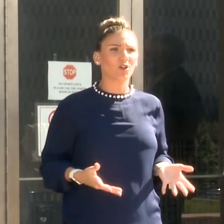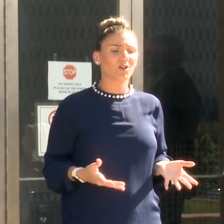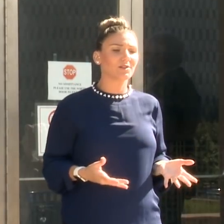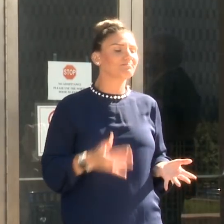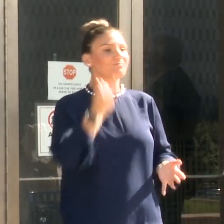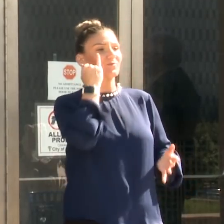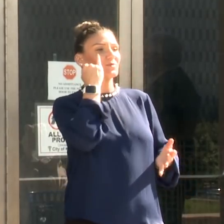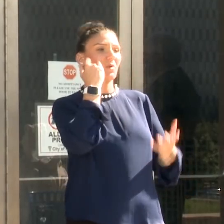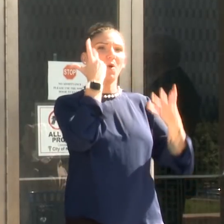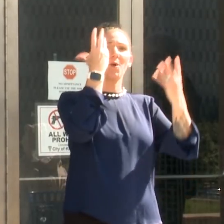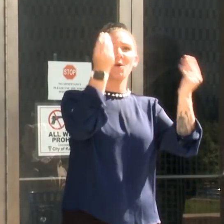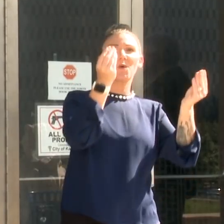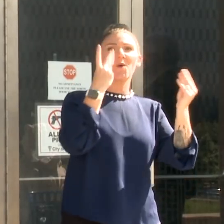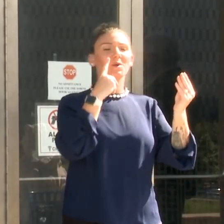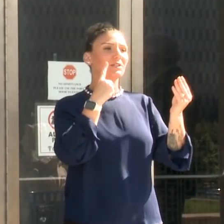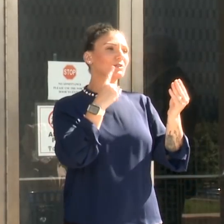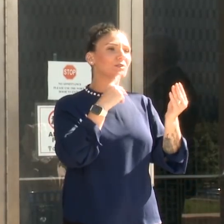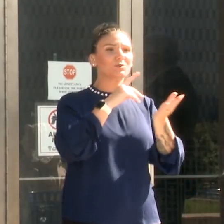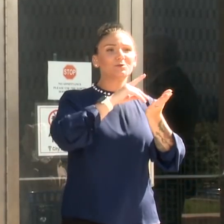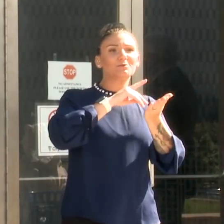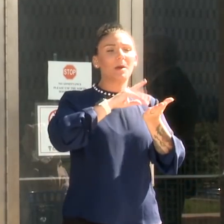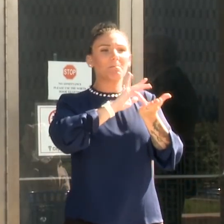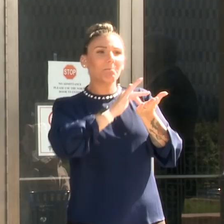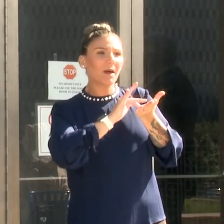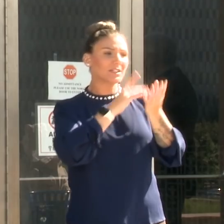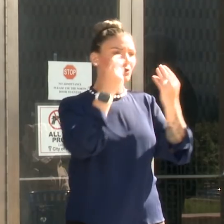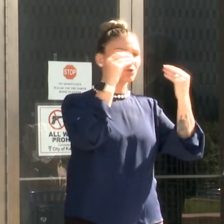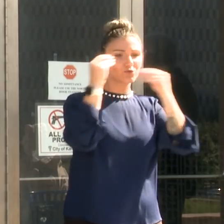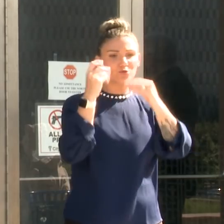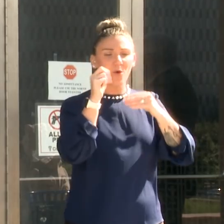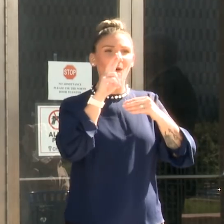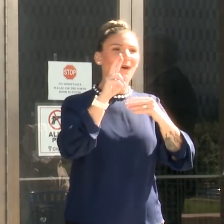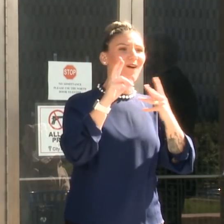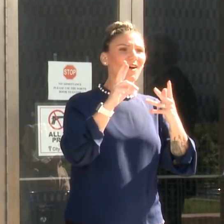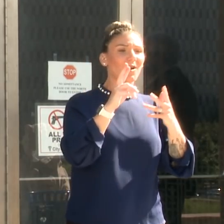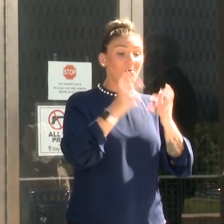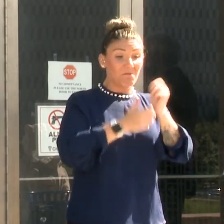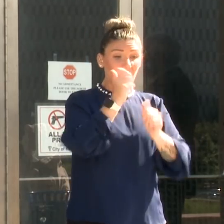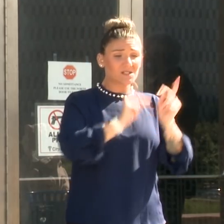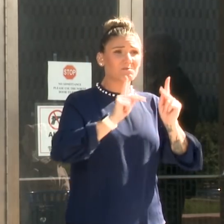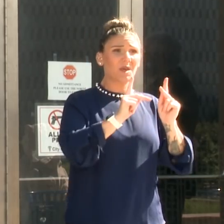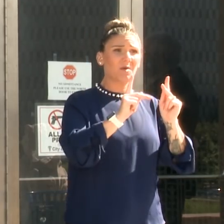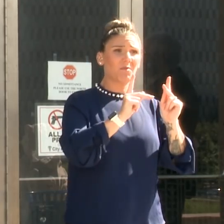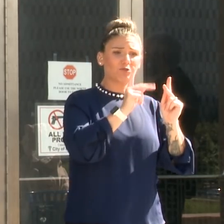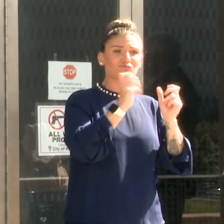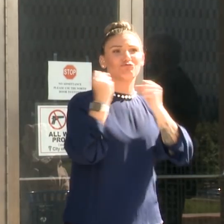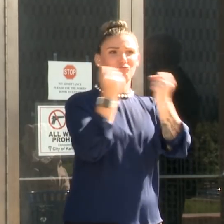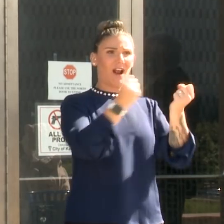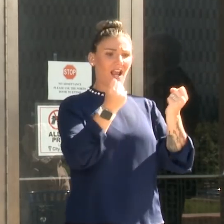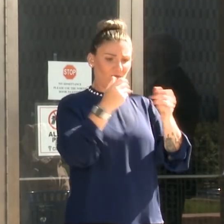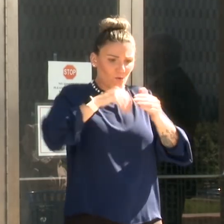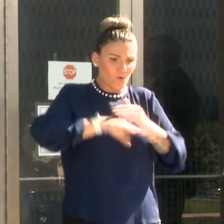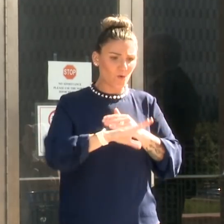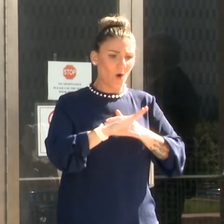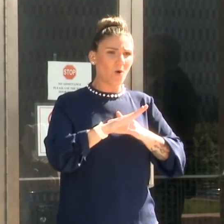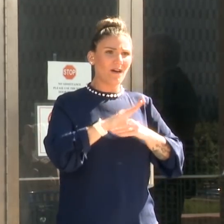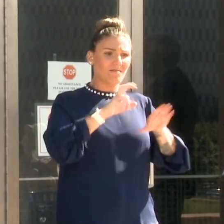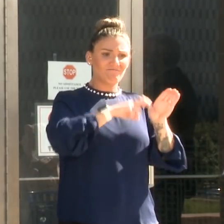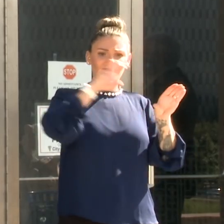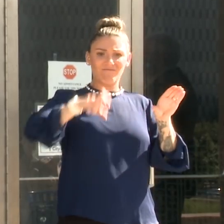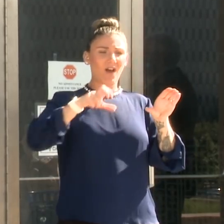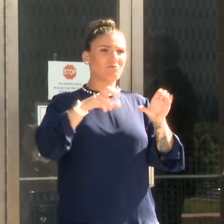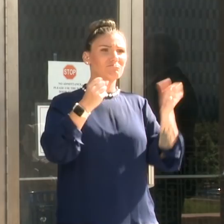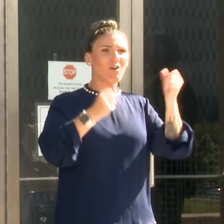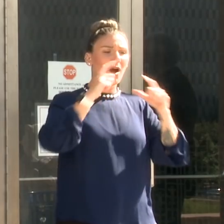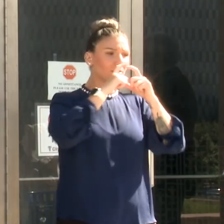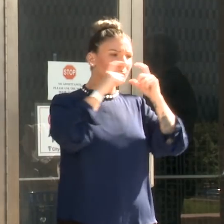you're going to a convenience store. Most of us drive in this city, but let's say you go in, you put on your mask when you get out the car, you go